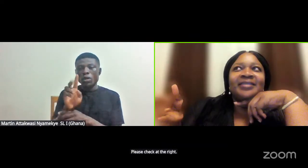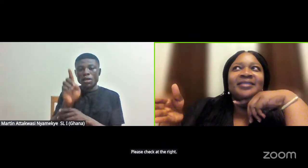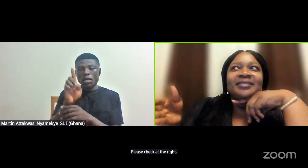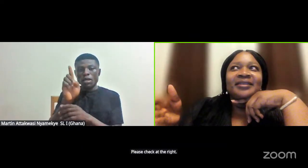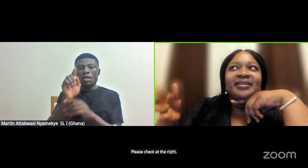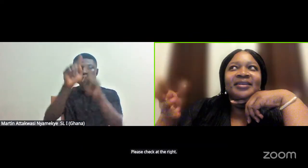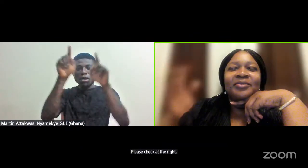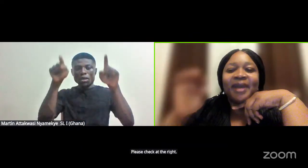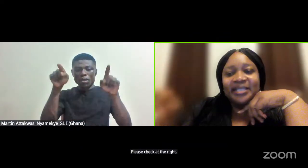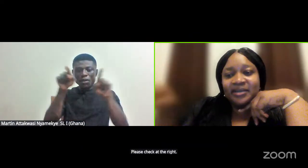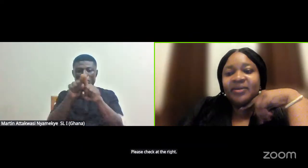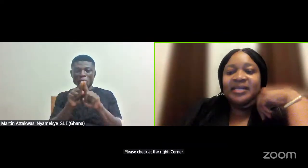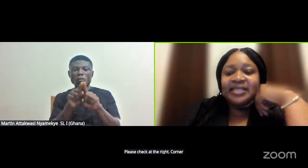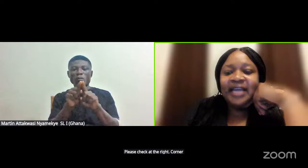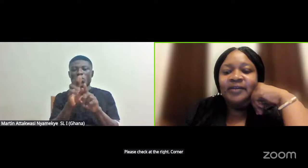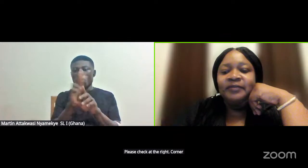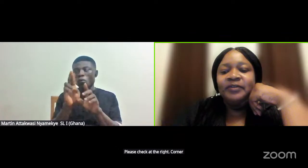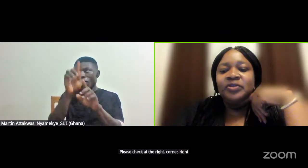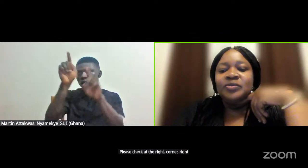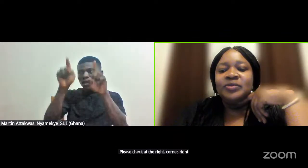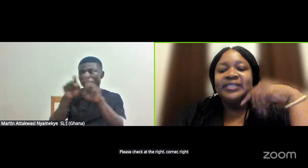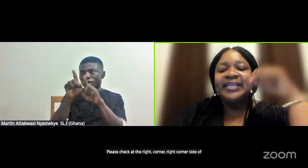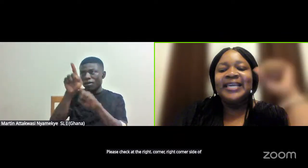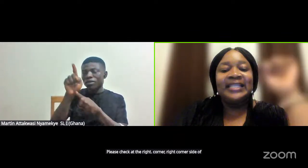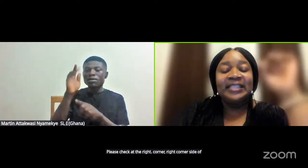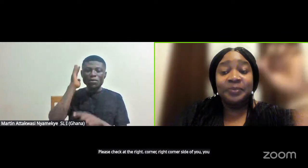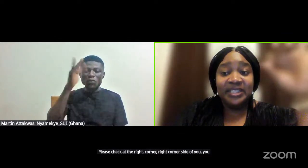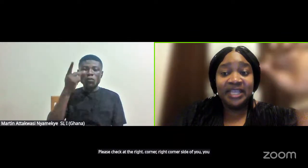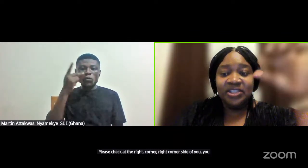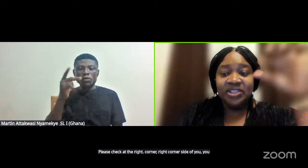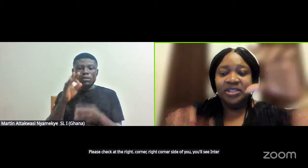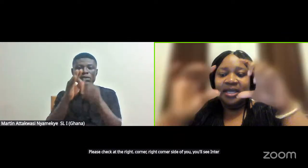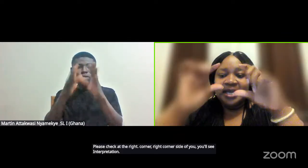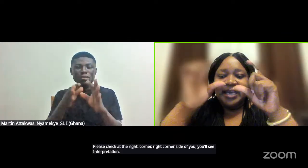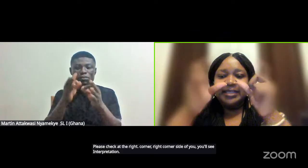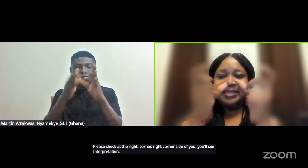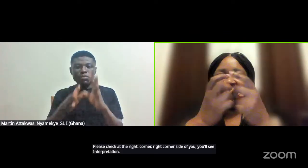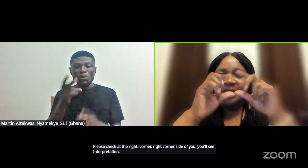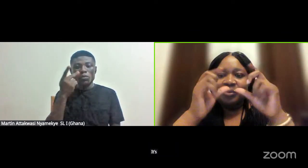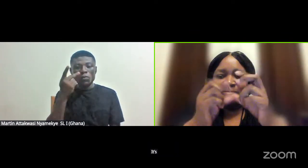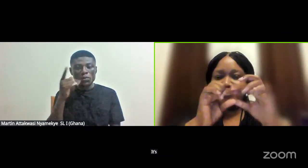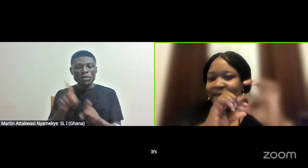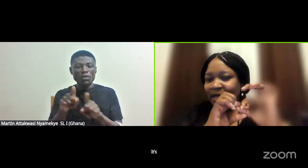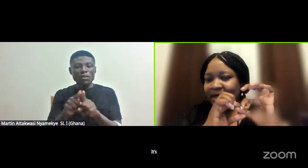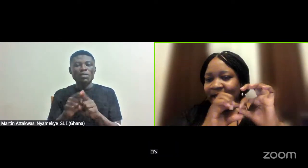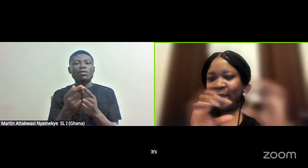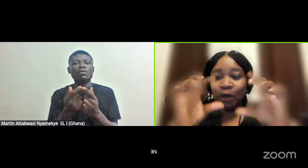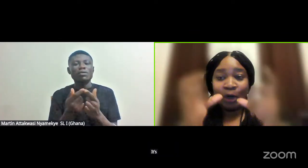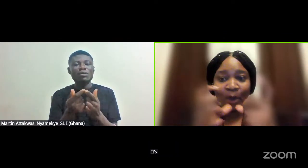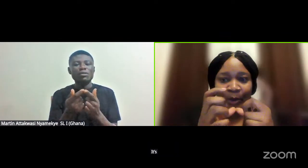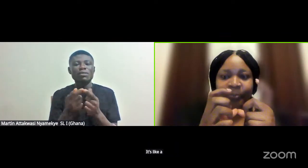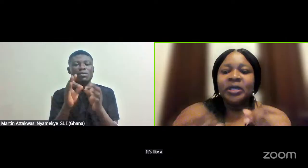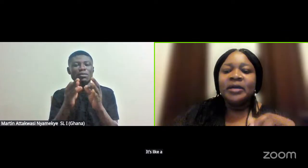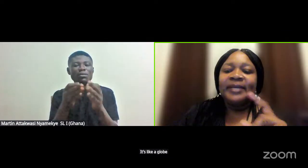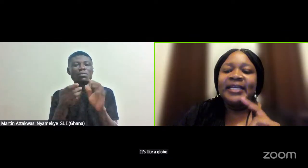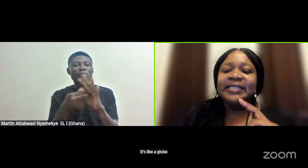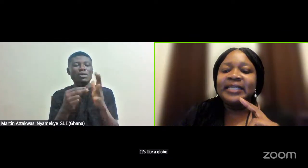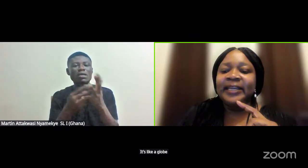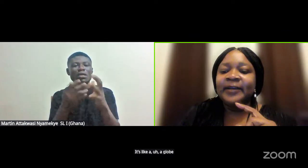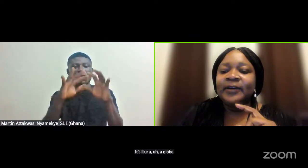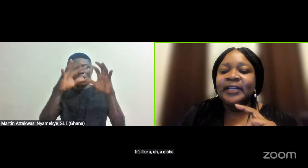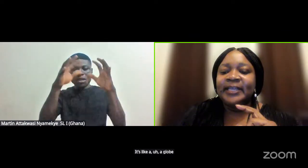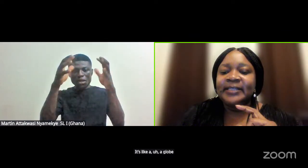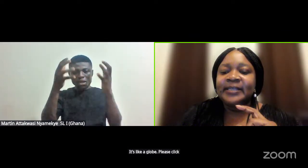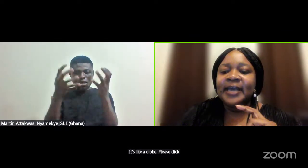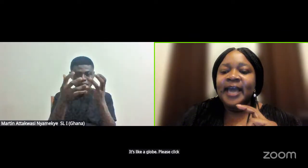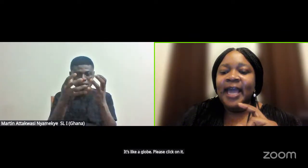corner right corner side of you. You will see interpretation. It's like a globe. Please click